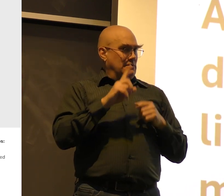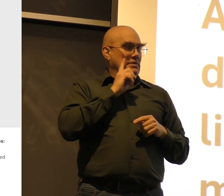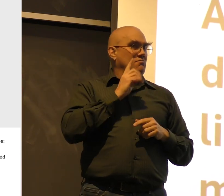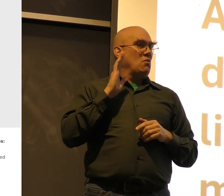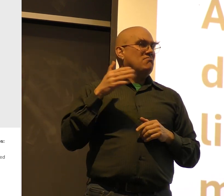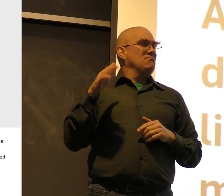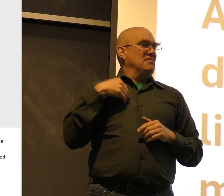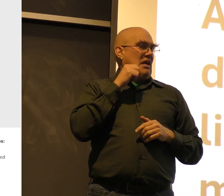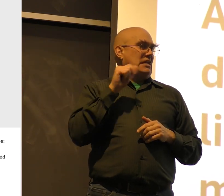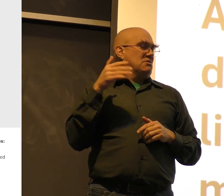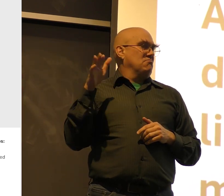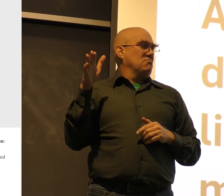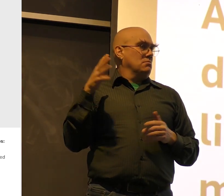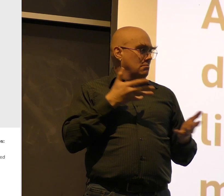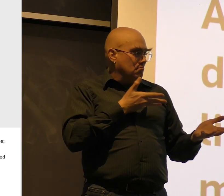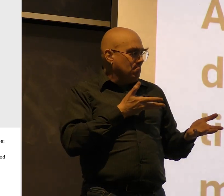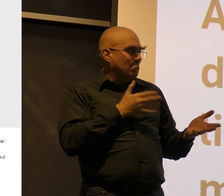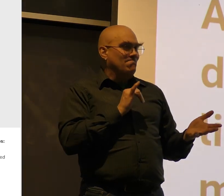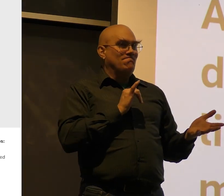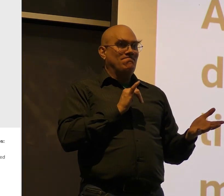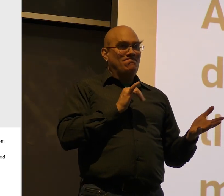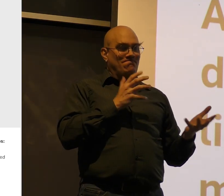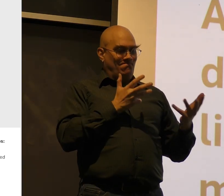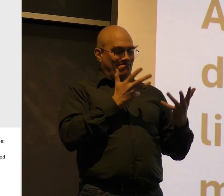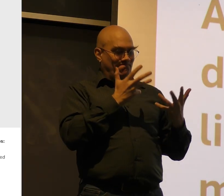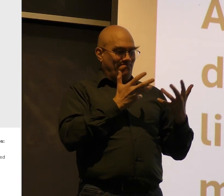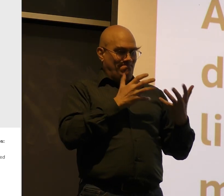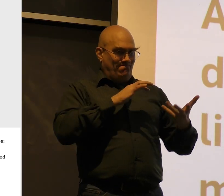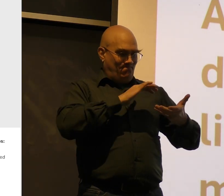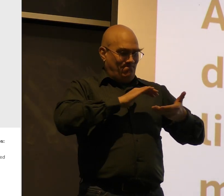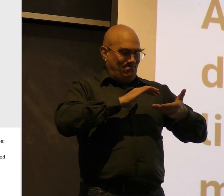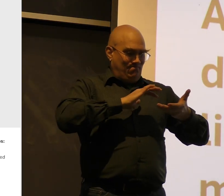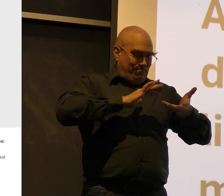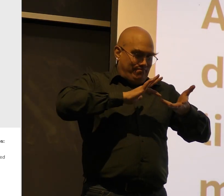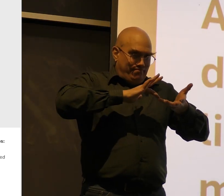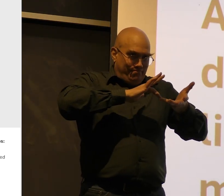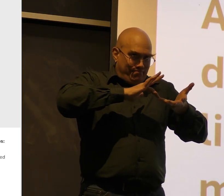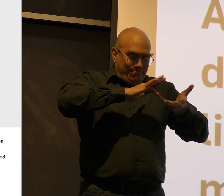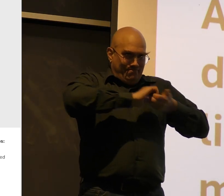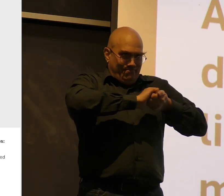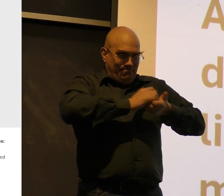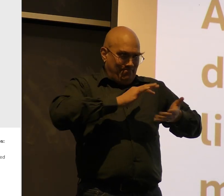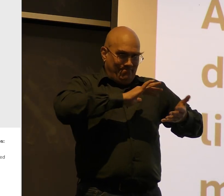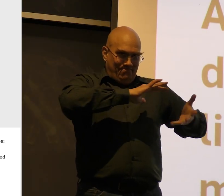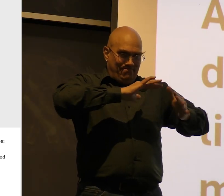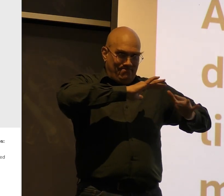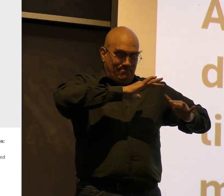its foundation, but before, deaf people did not embrace the term disability, but because of the advantage of the law, they have found their ways